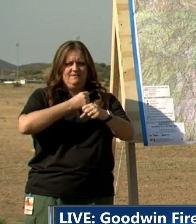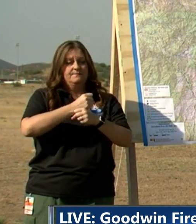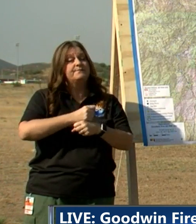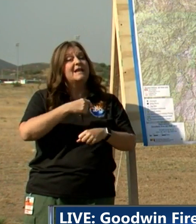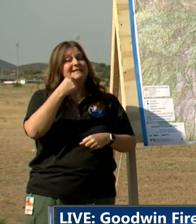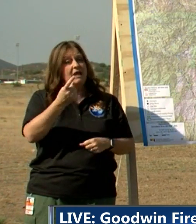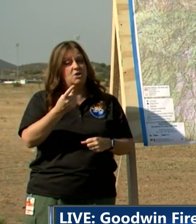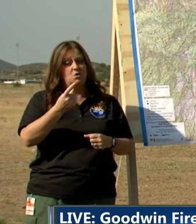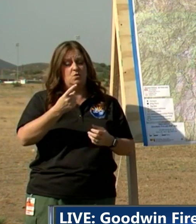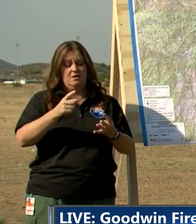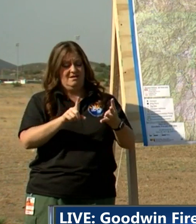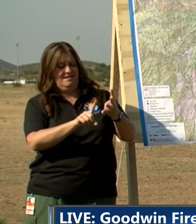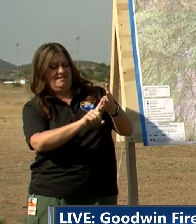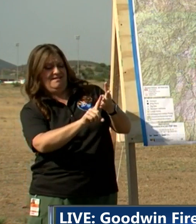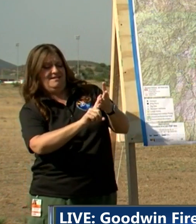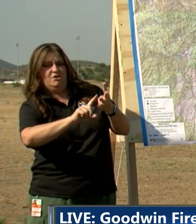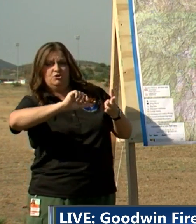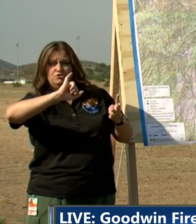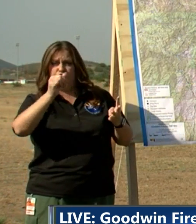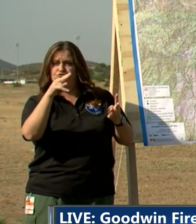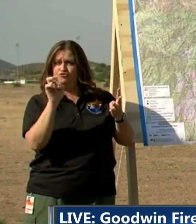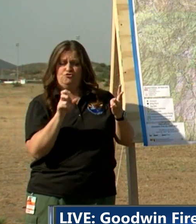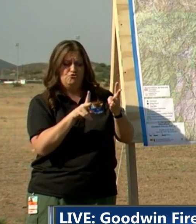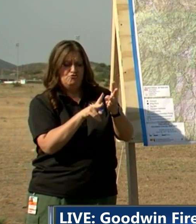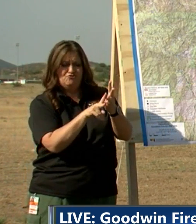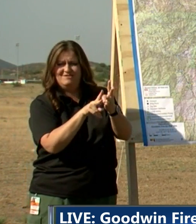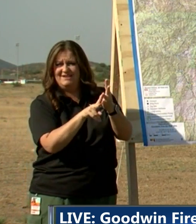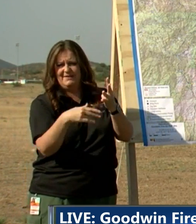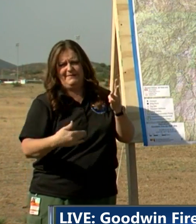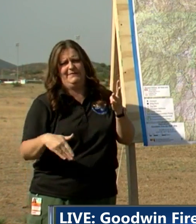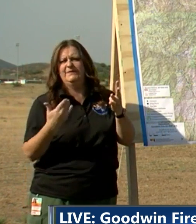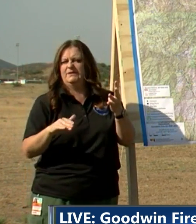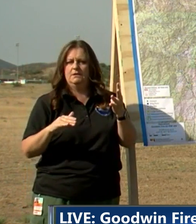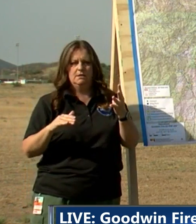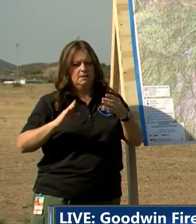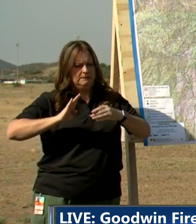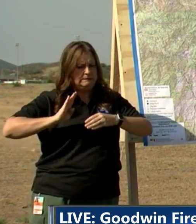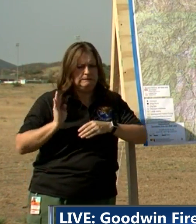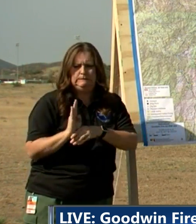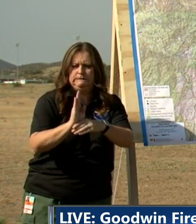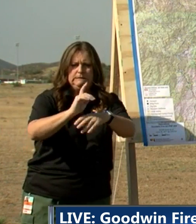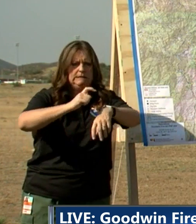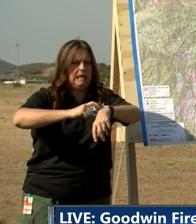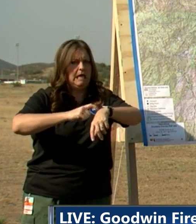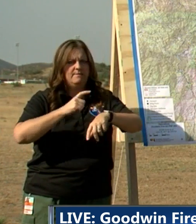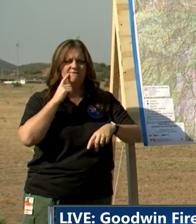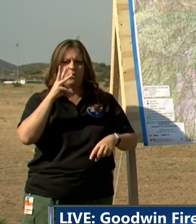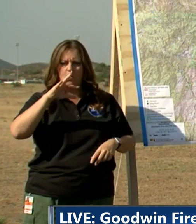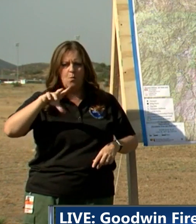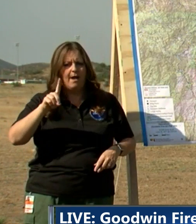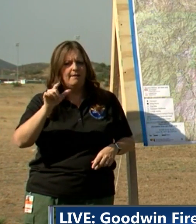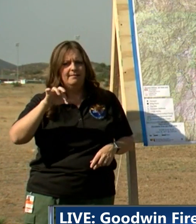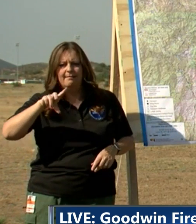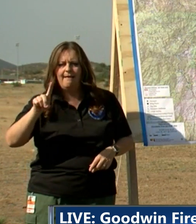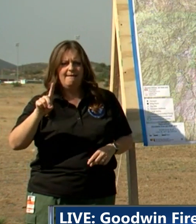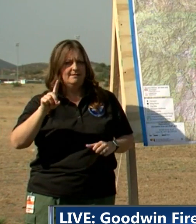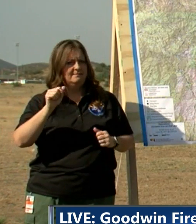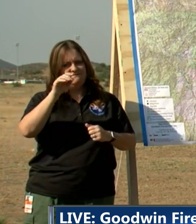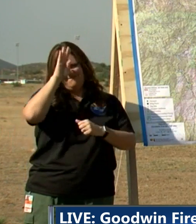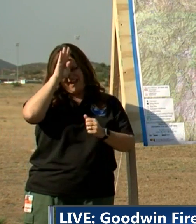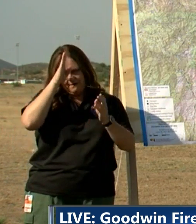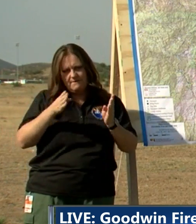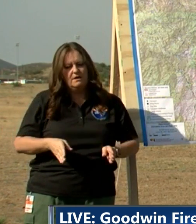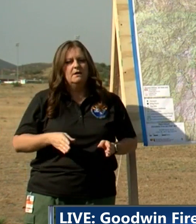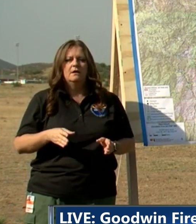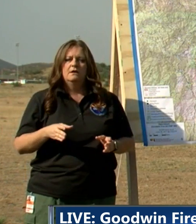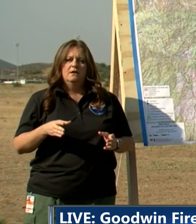last 2 weeks of June are a very heads up time frame for wildland firefighters. This is where we get